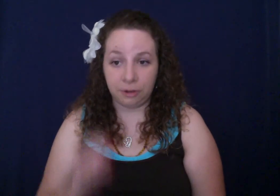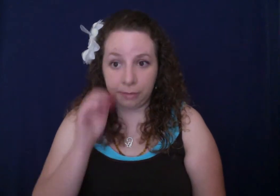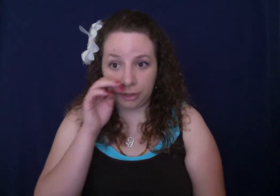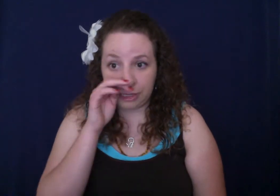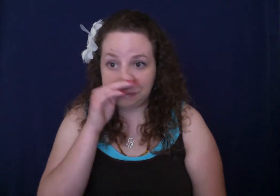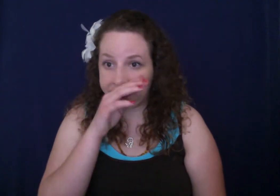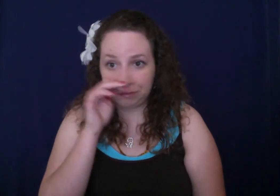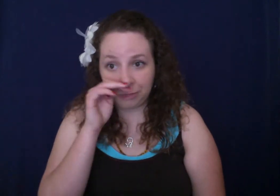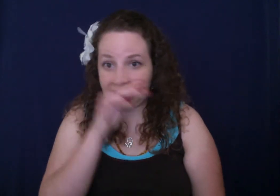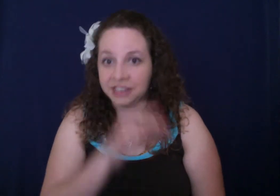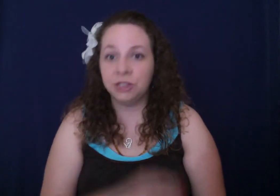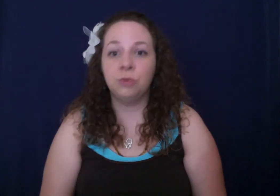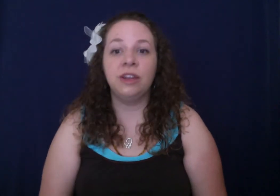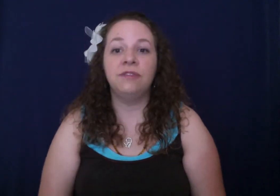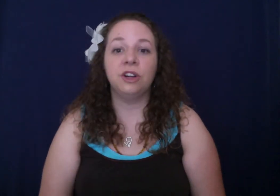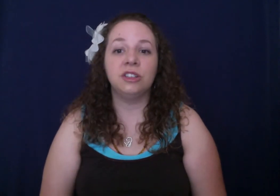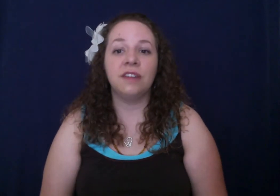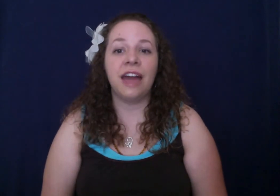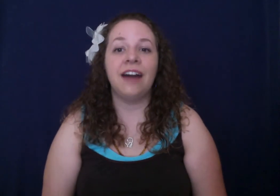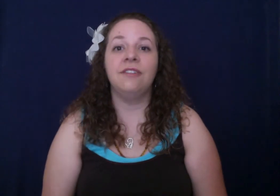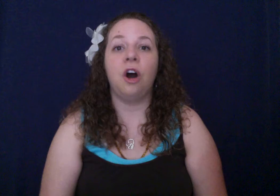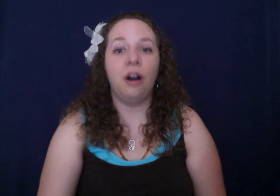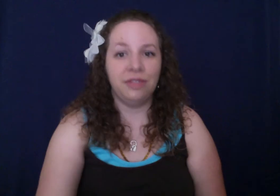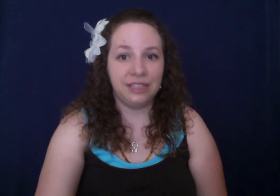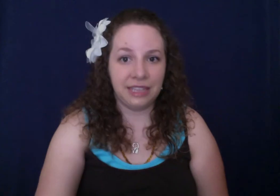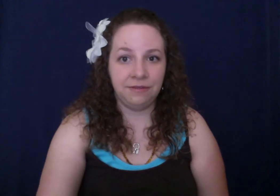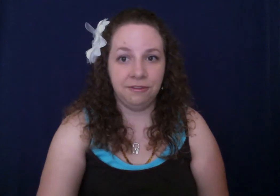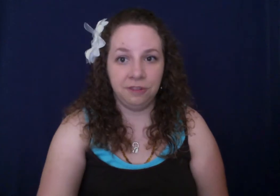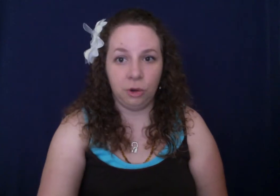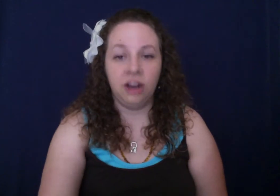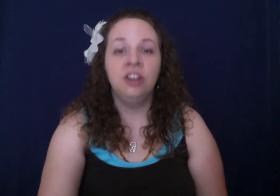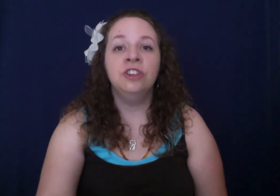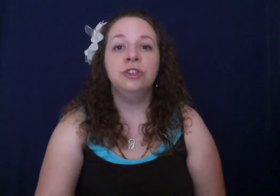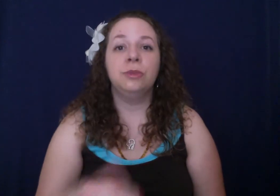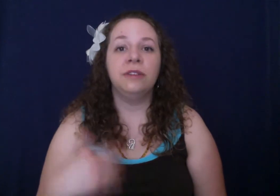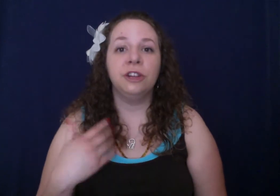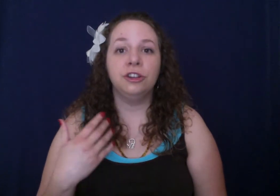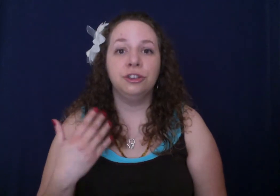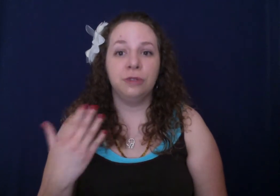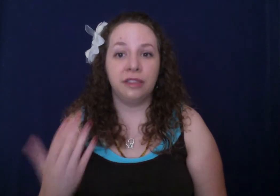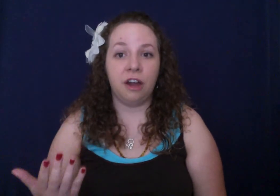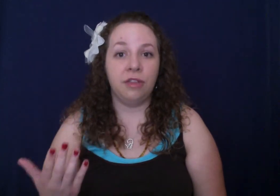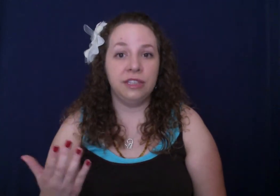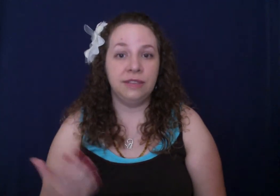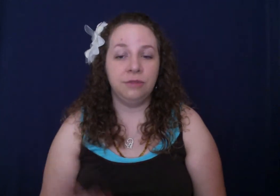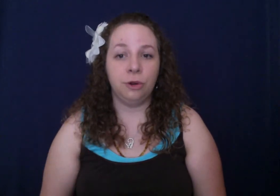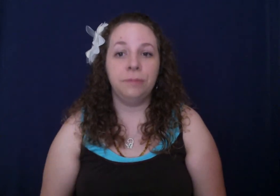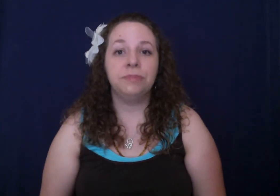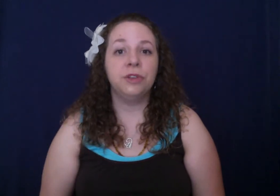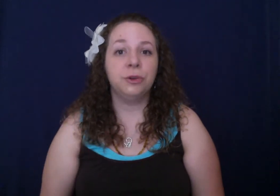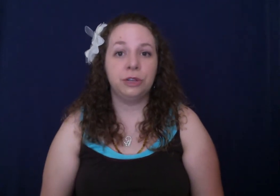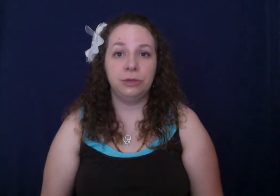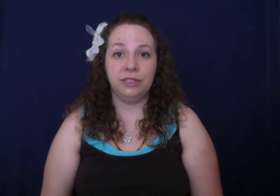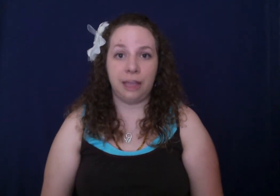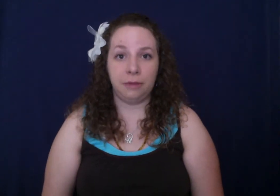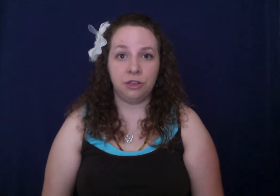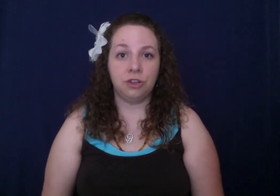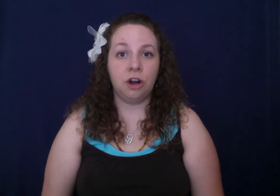building. Okay, so we first off have on the same floor. So whenever you're doing that on the same floor, you're going to establish the hallway